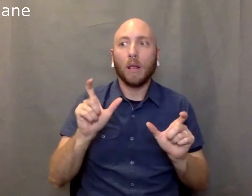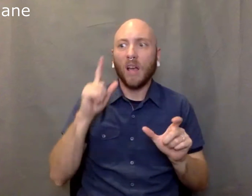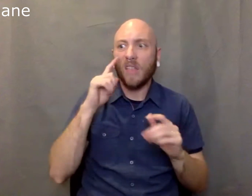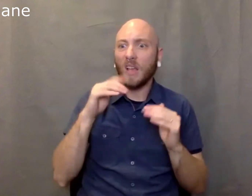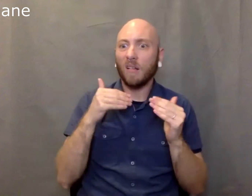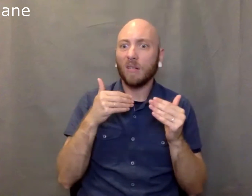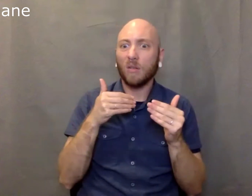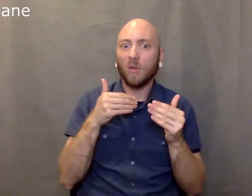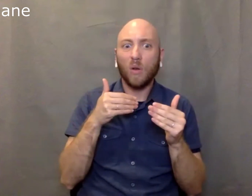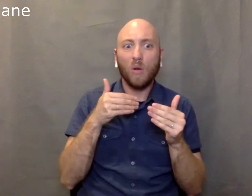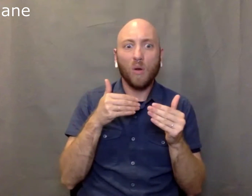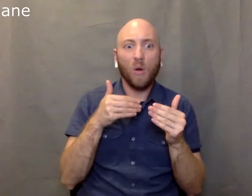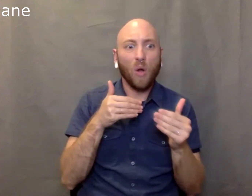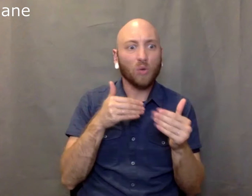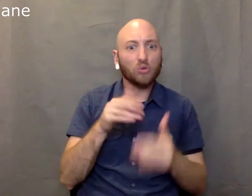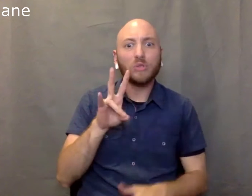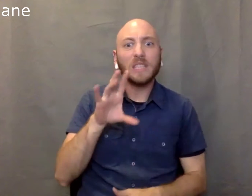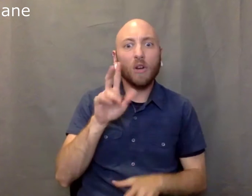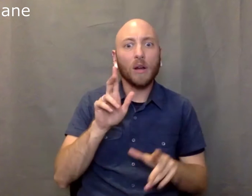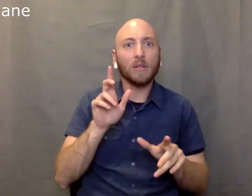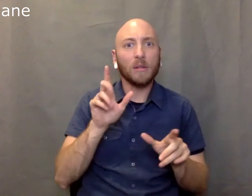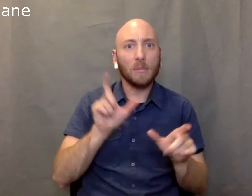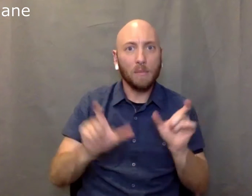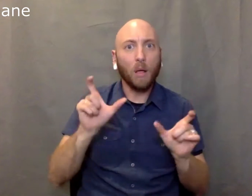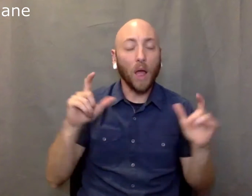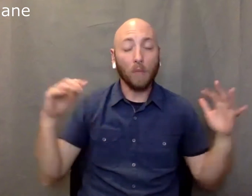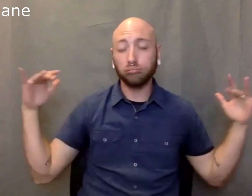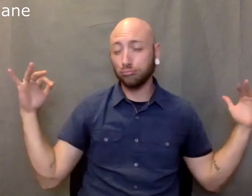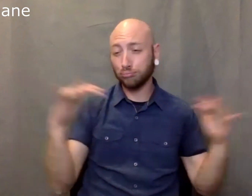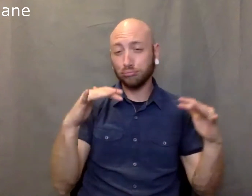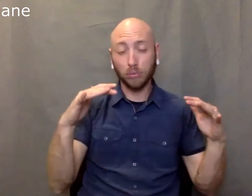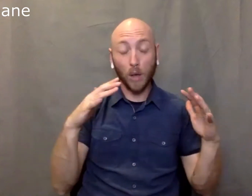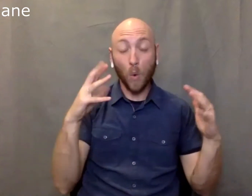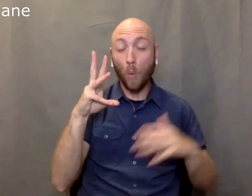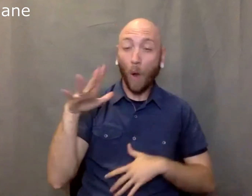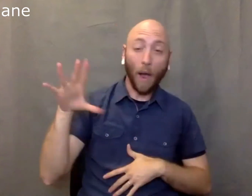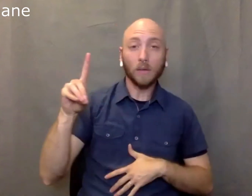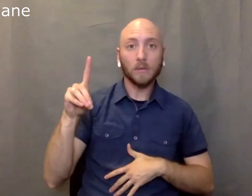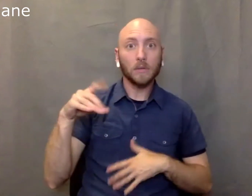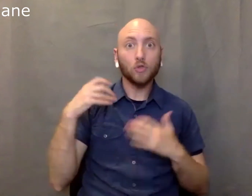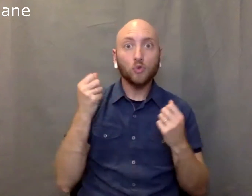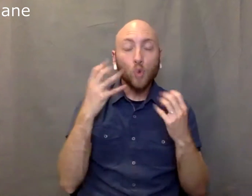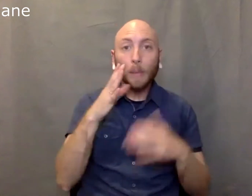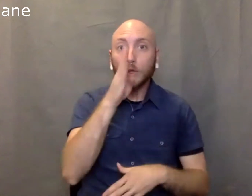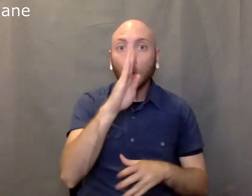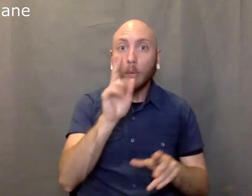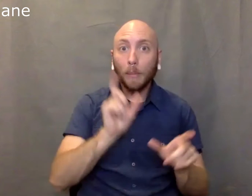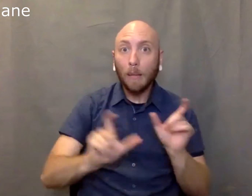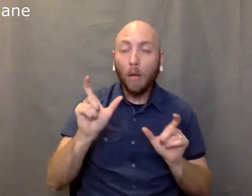It was crazy, insane. I couldn't believe how many sober people were there. And even when I tell my friends who